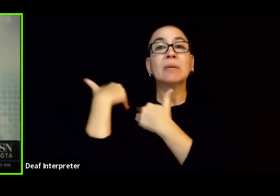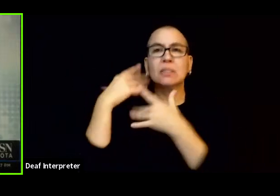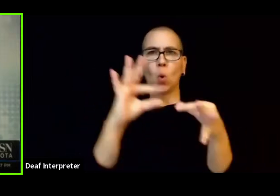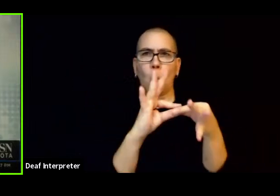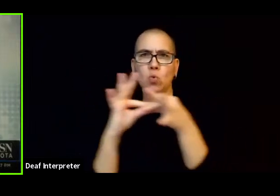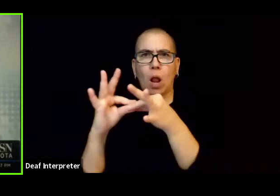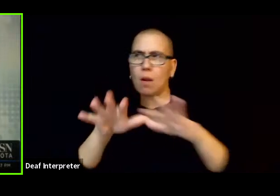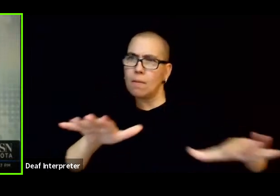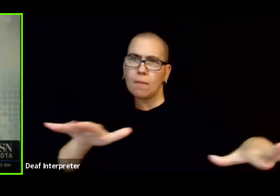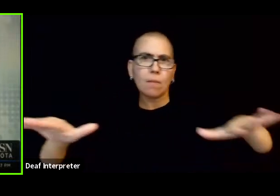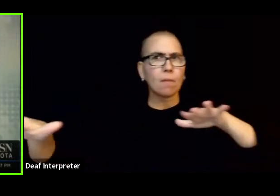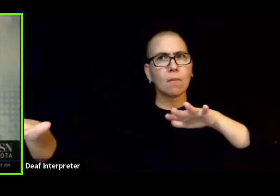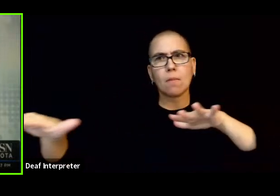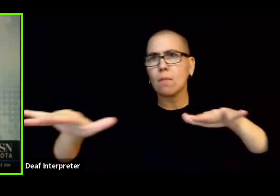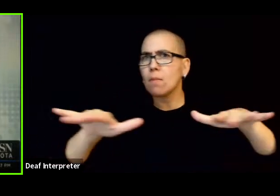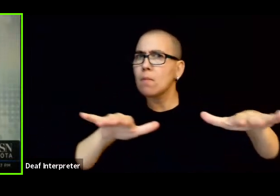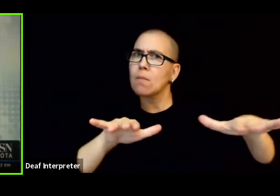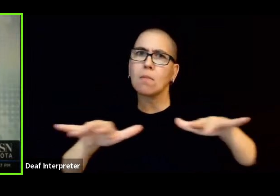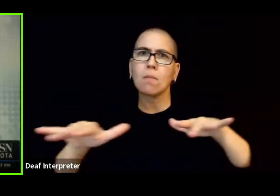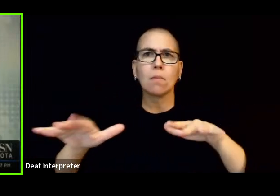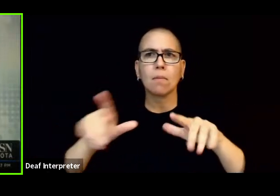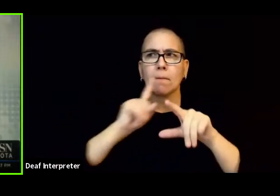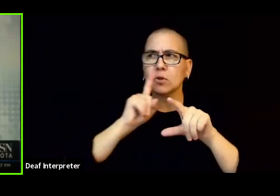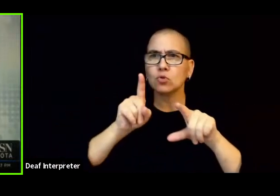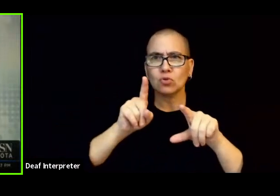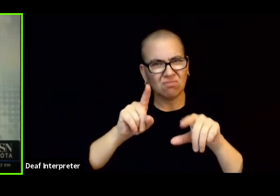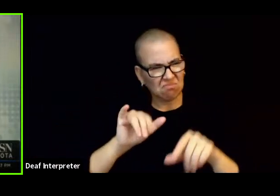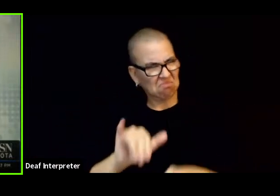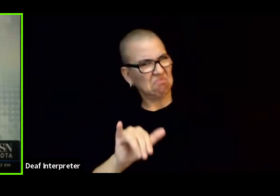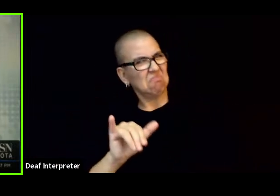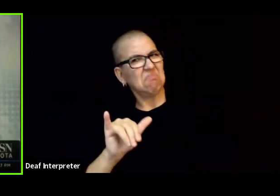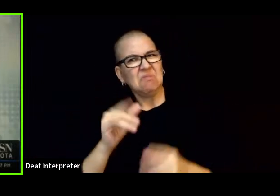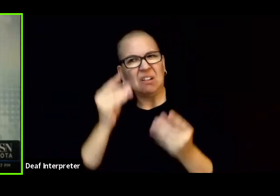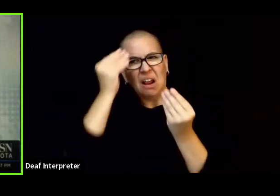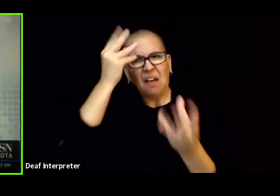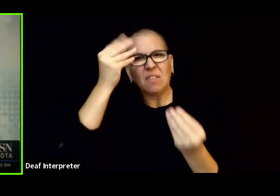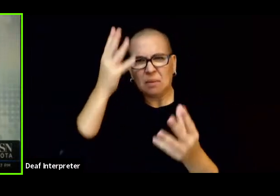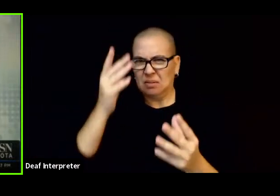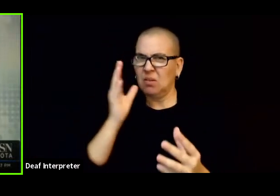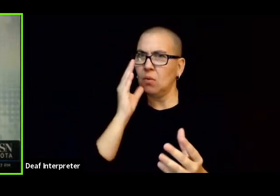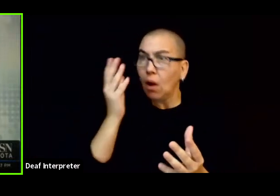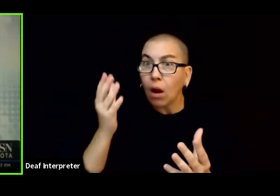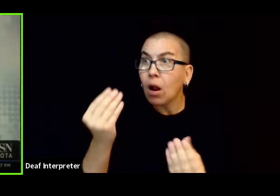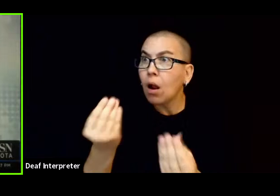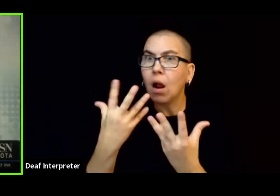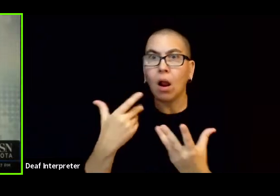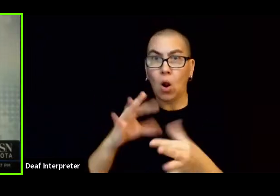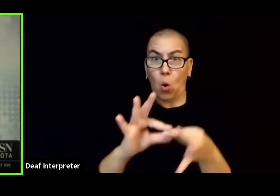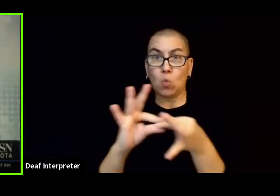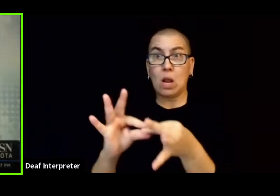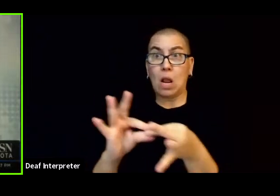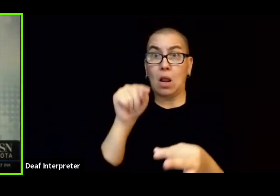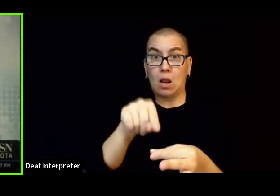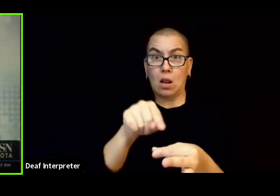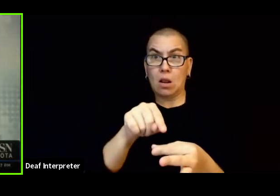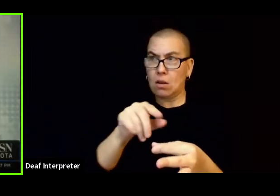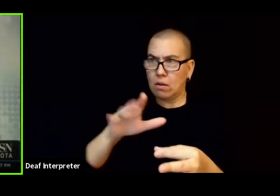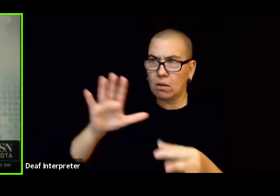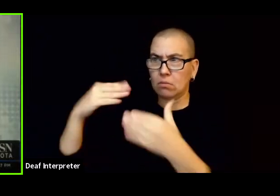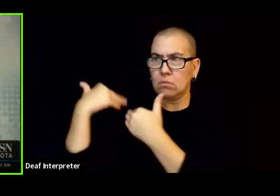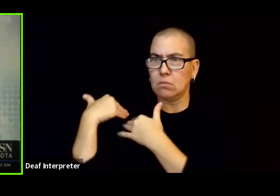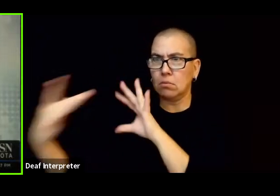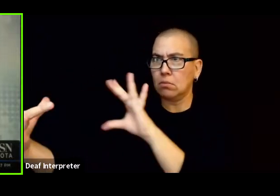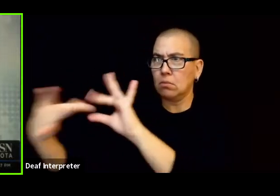how to use it. But I've not heard of any inability to place patients that have come through that system.